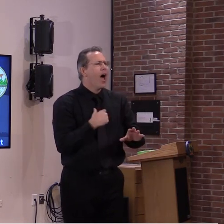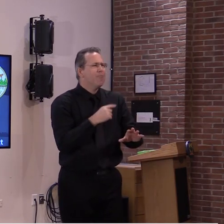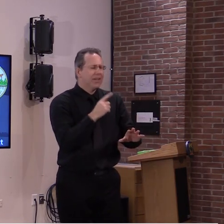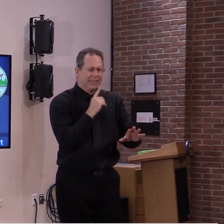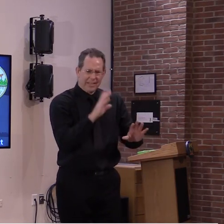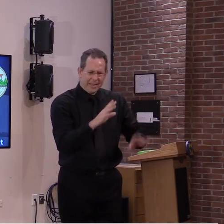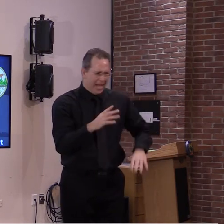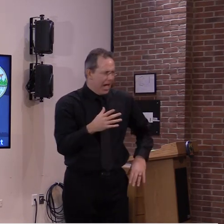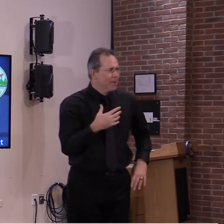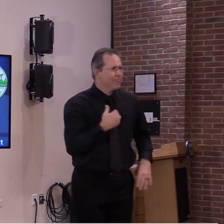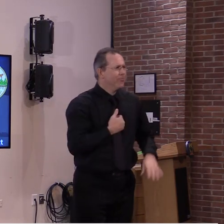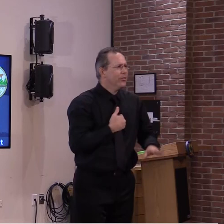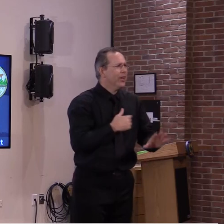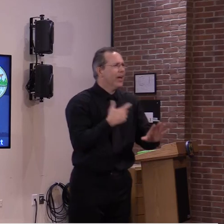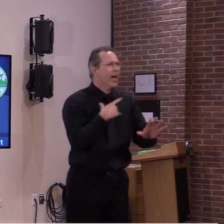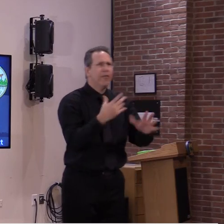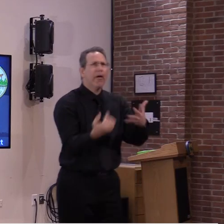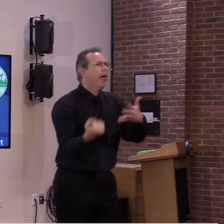color,